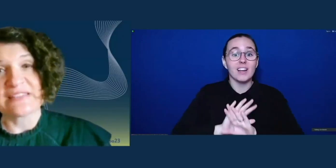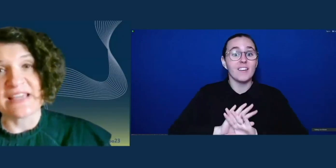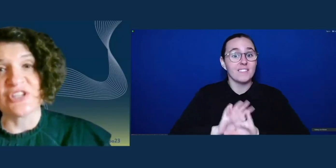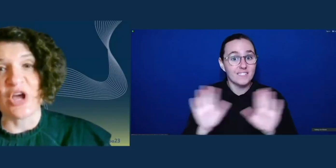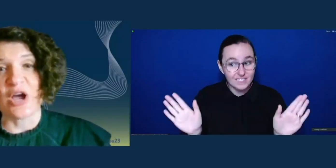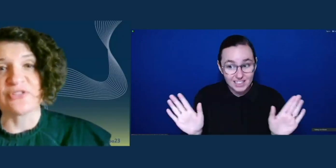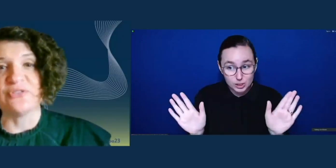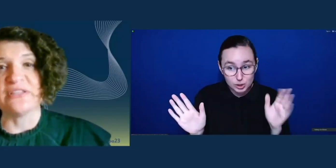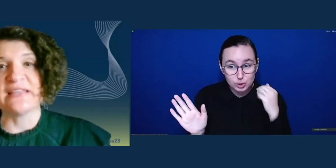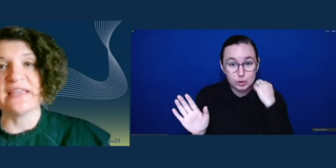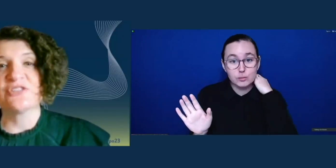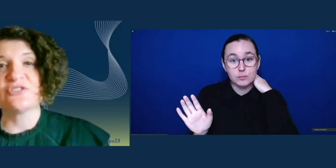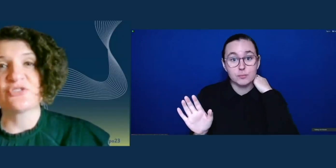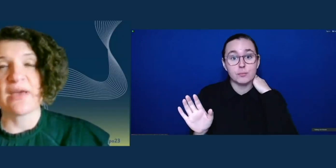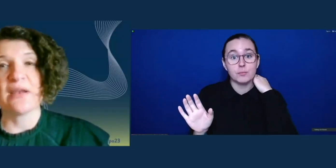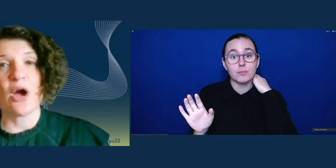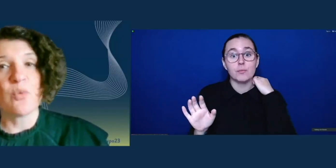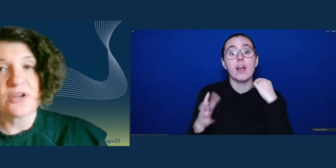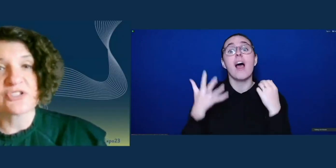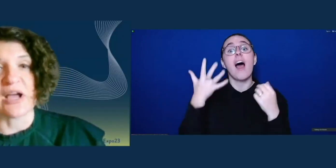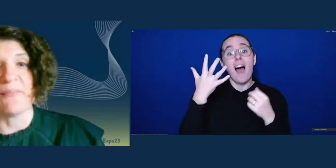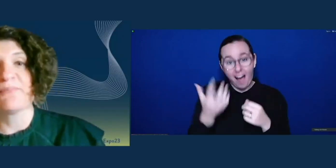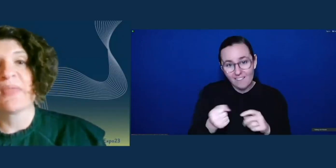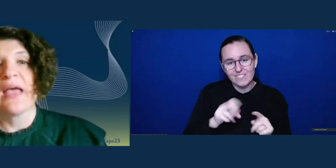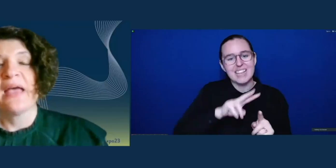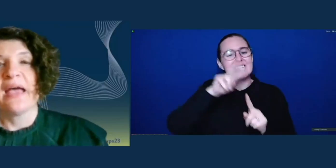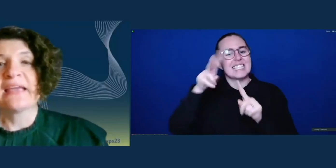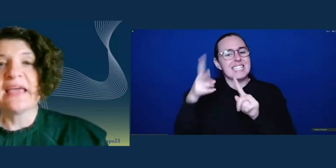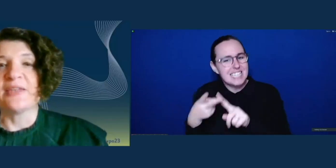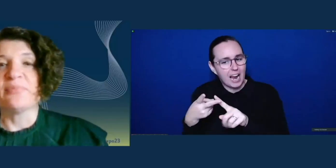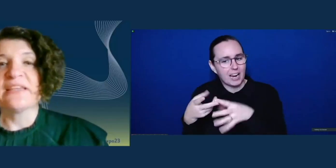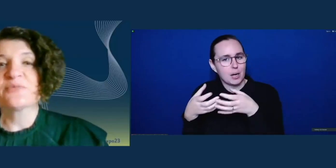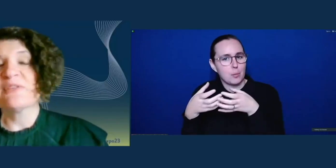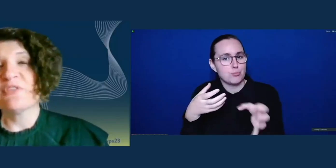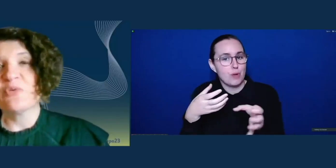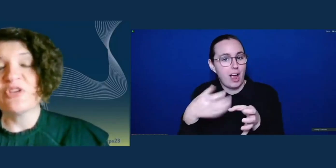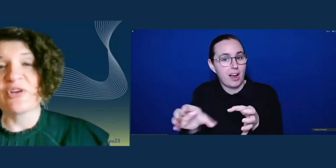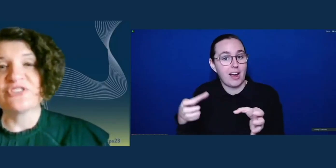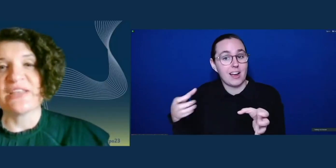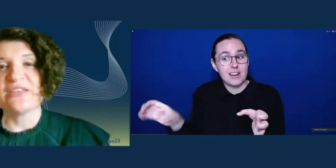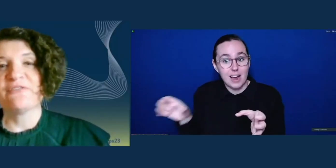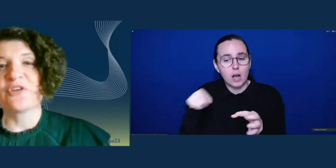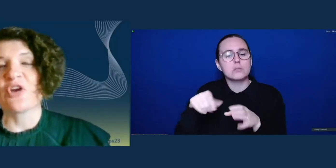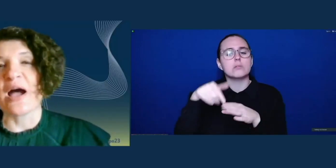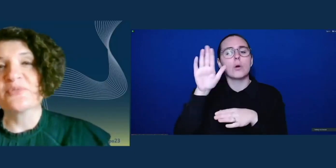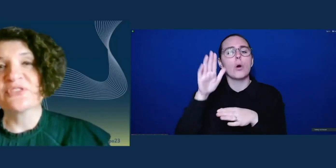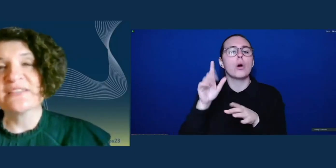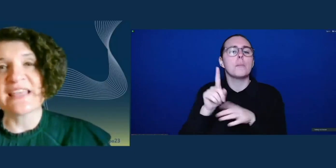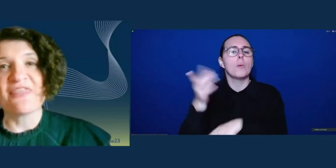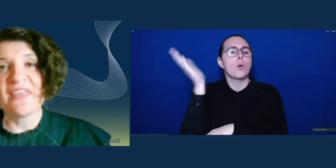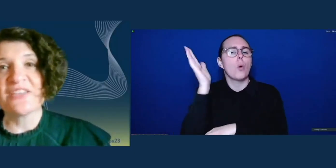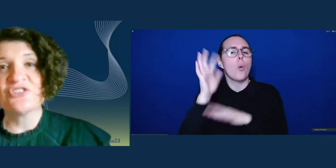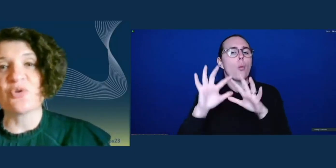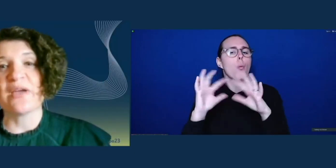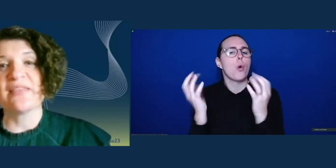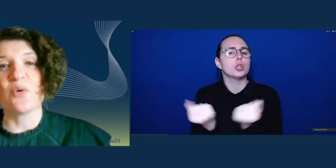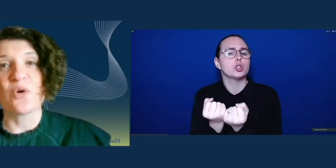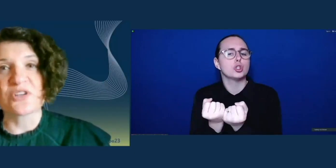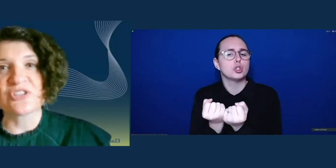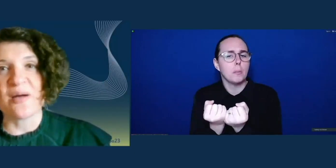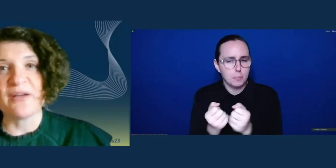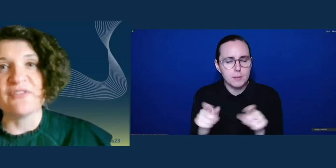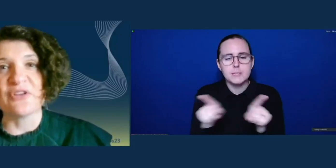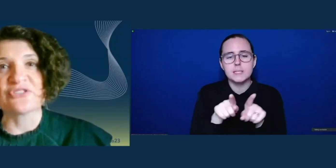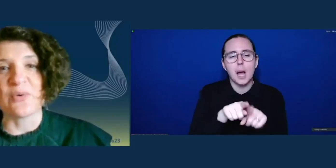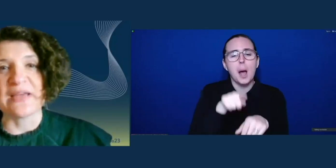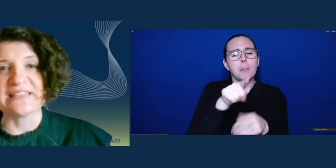breakout session opportunity to join a workshop. Again, please review your agenda for your options and then join the